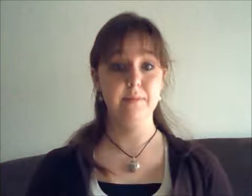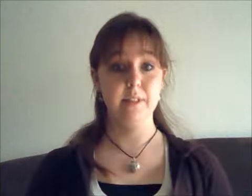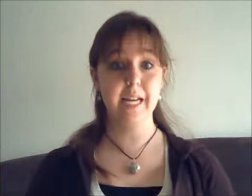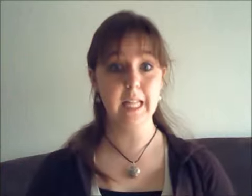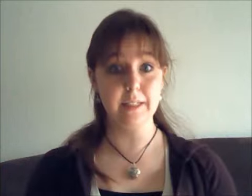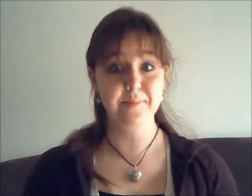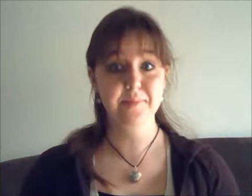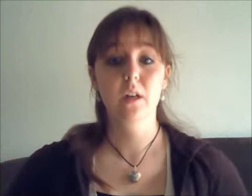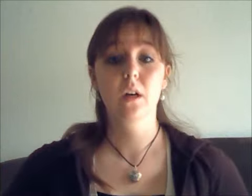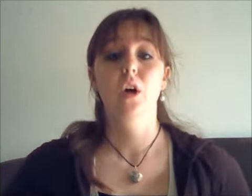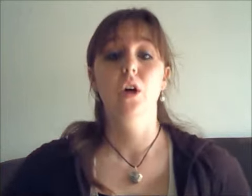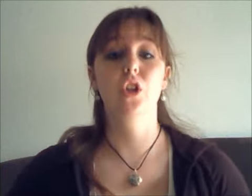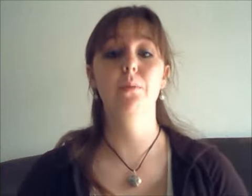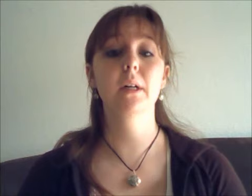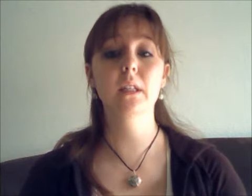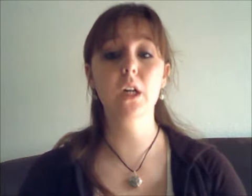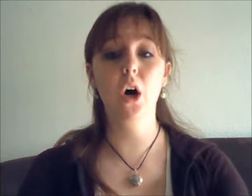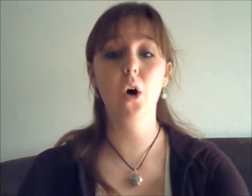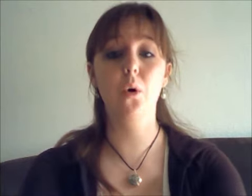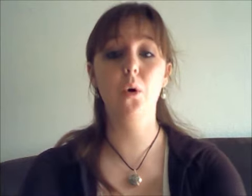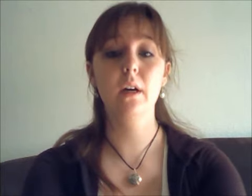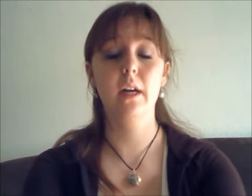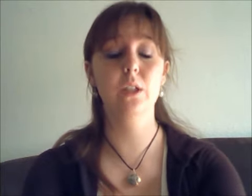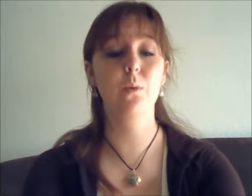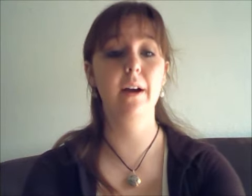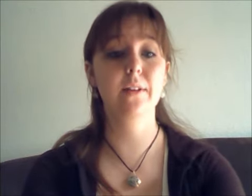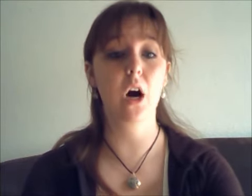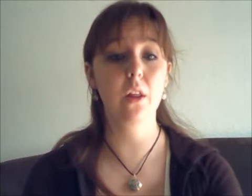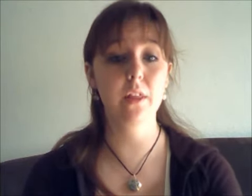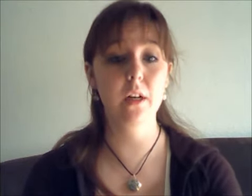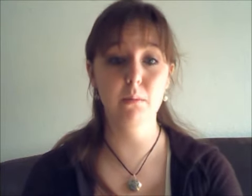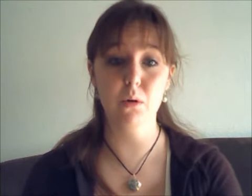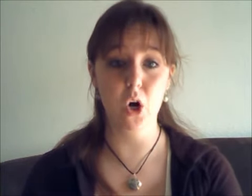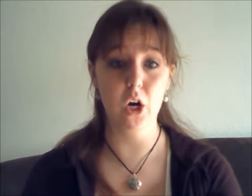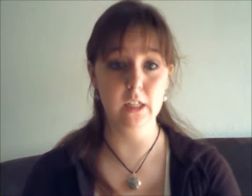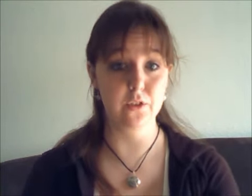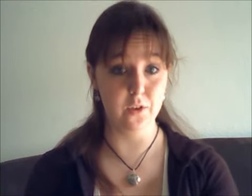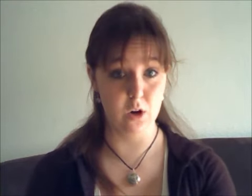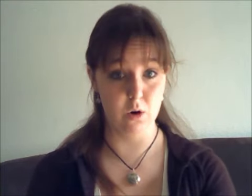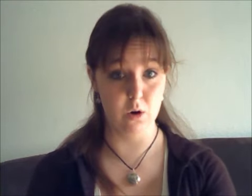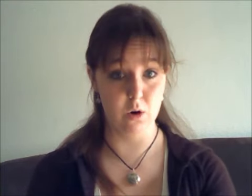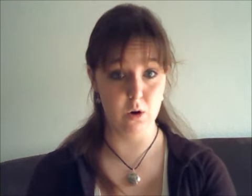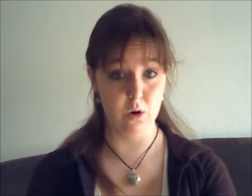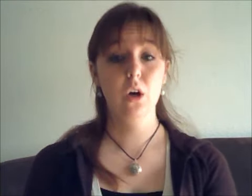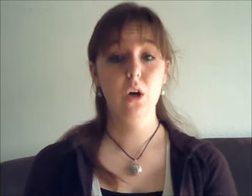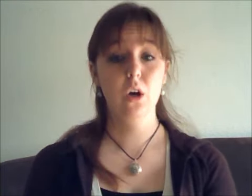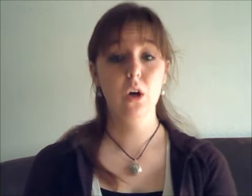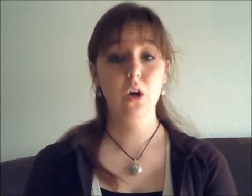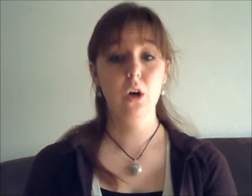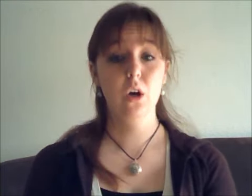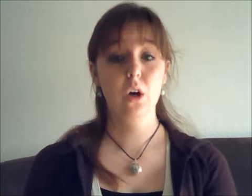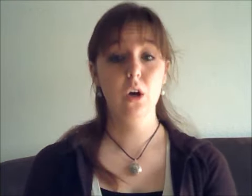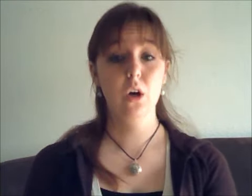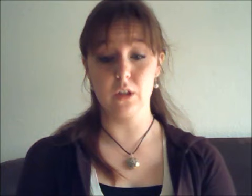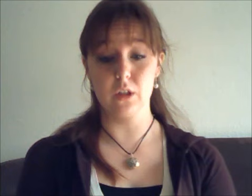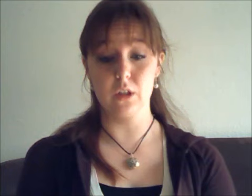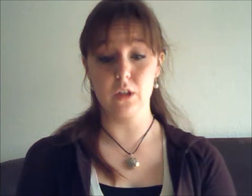Next line. 2 months ago, his wife called the number on his phone. So, you're going to switch to the wife,